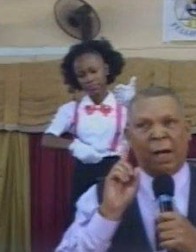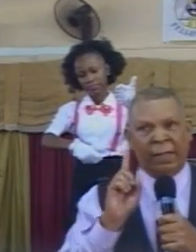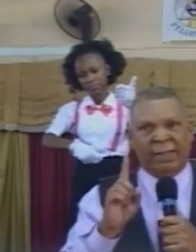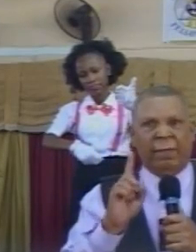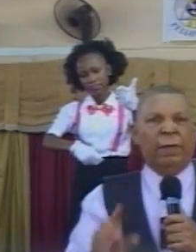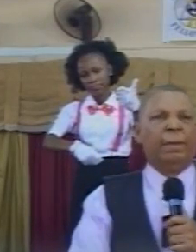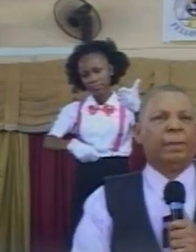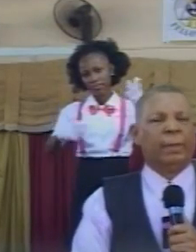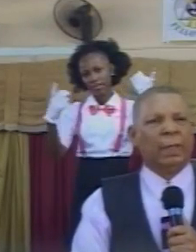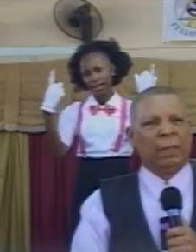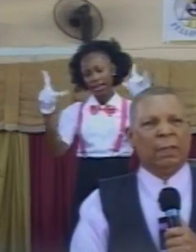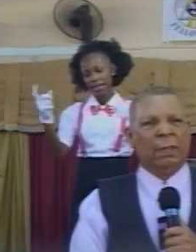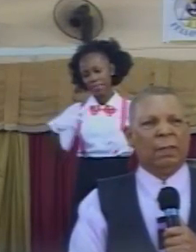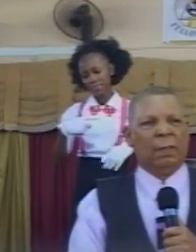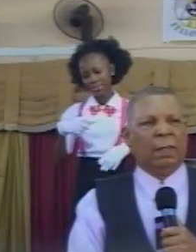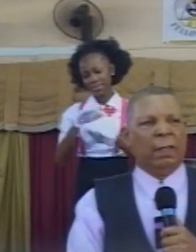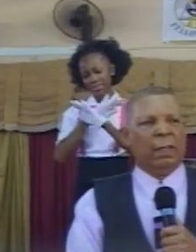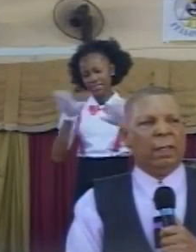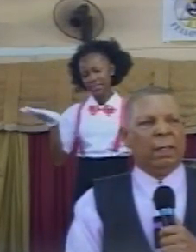Let me undeceive you.